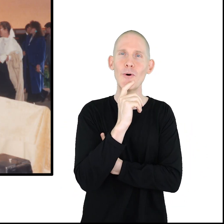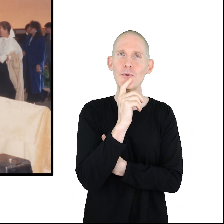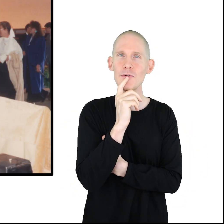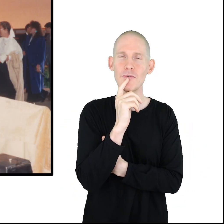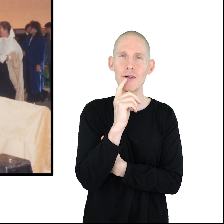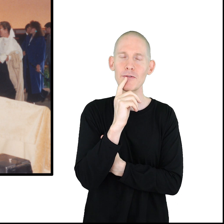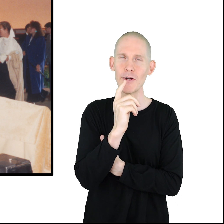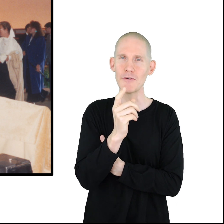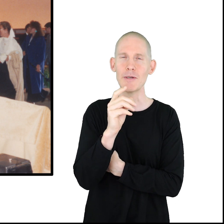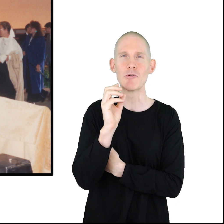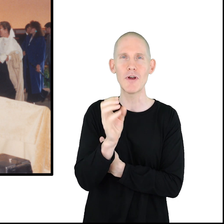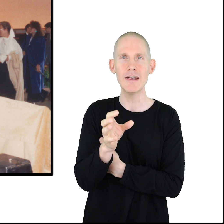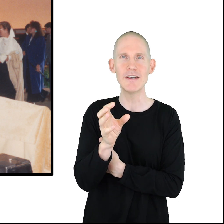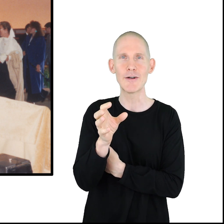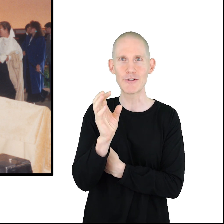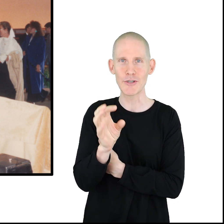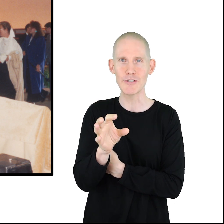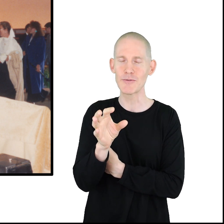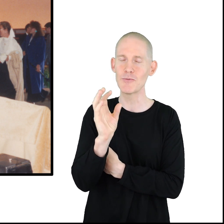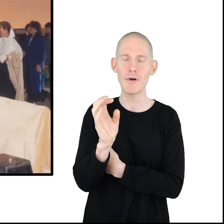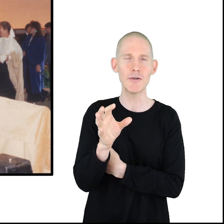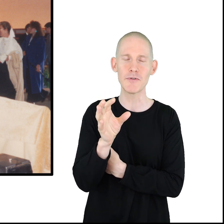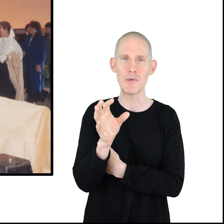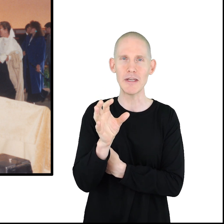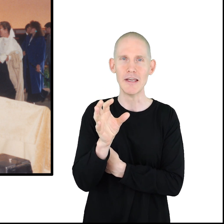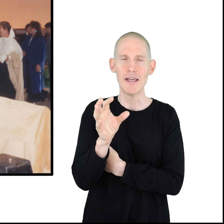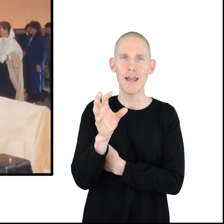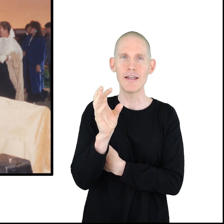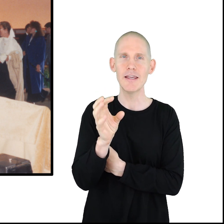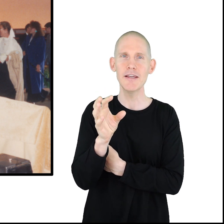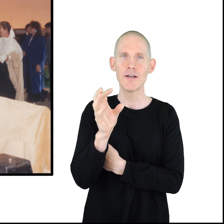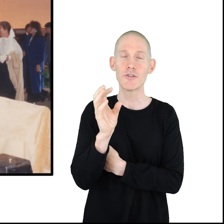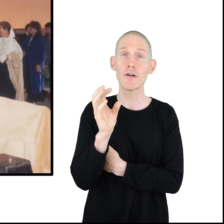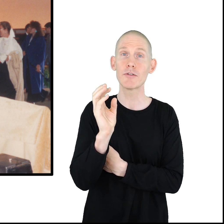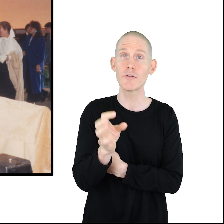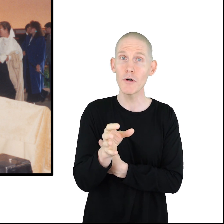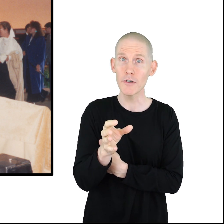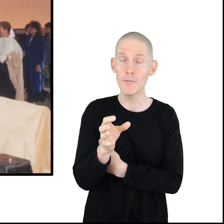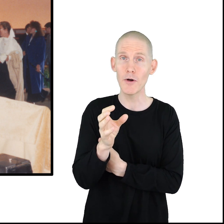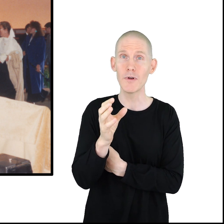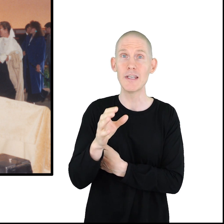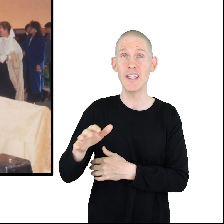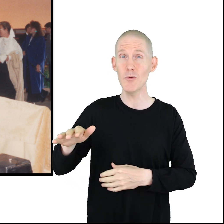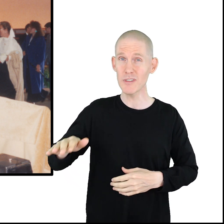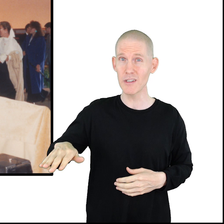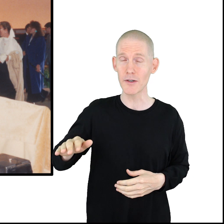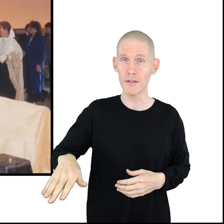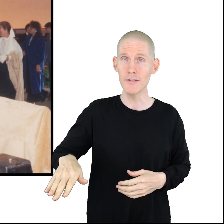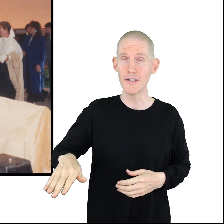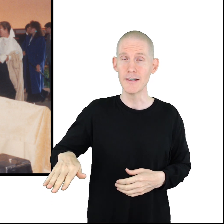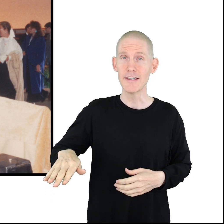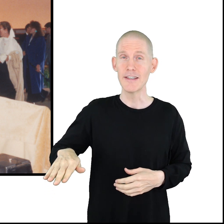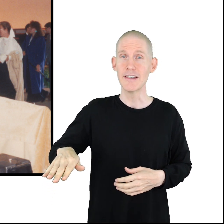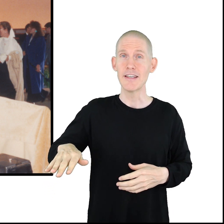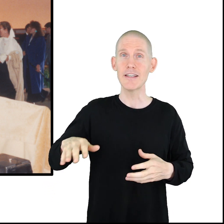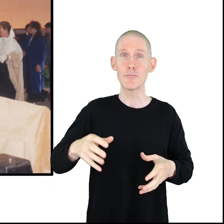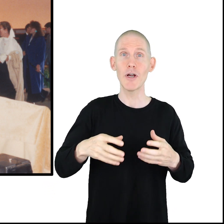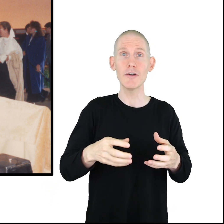older fellow named Graden in our church. Wonderful man. And he shared a story about when he was little, his parents